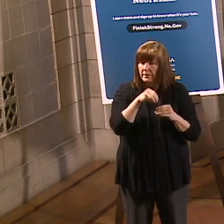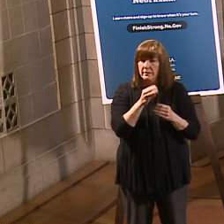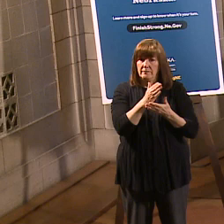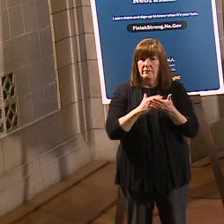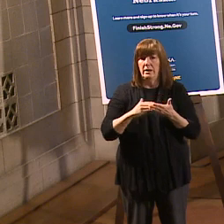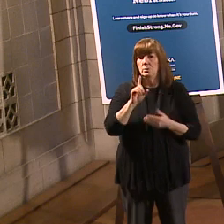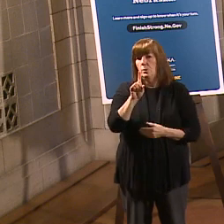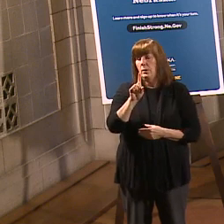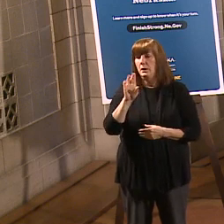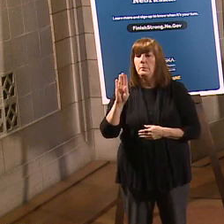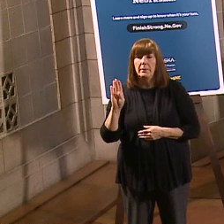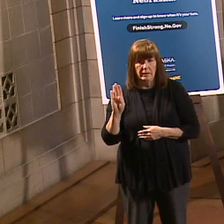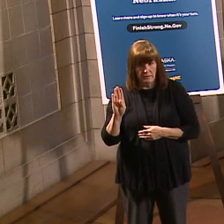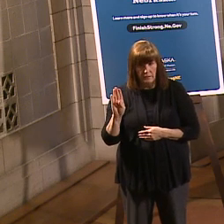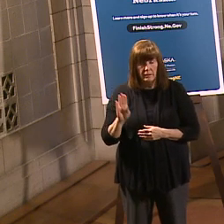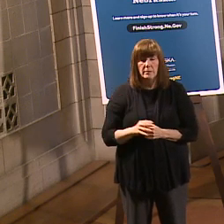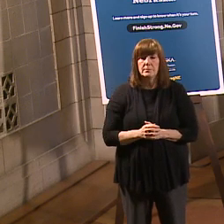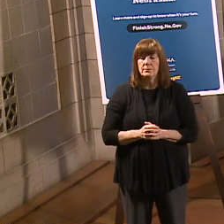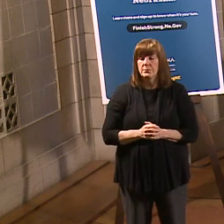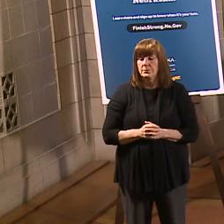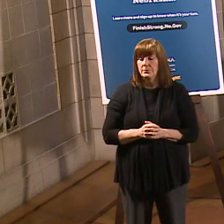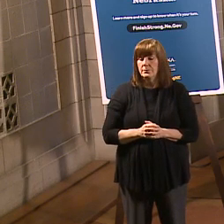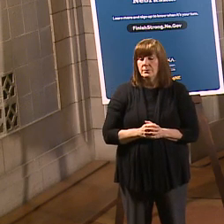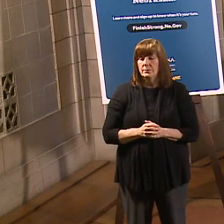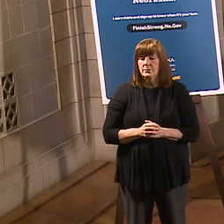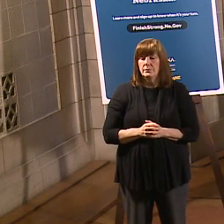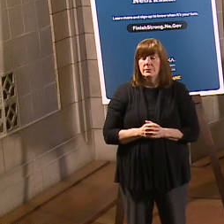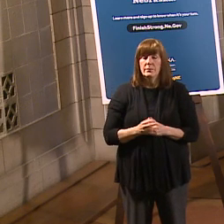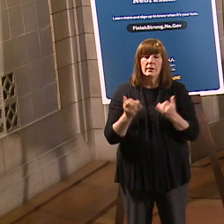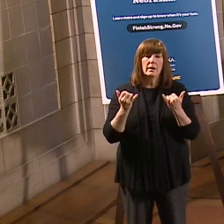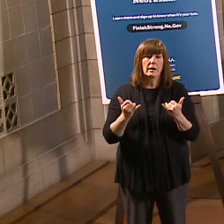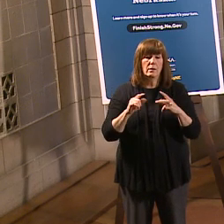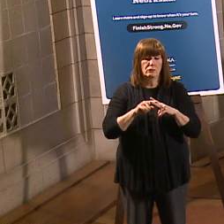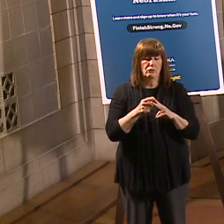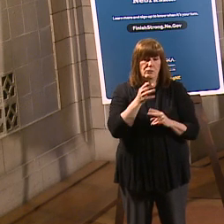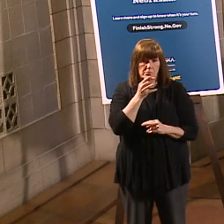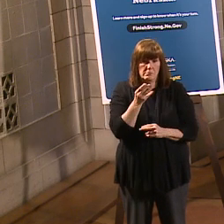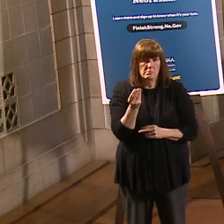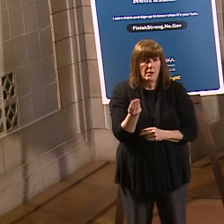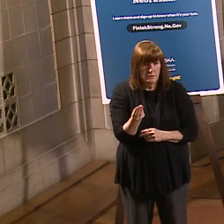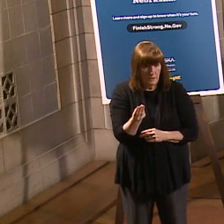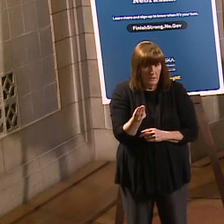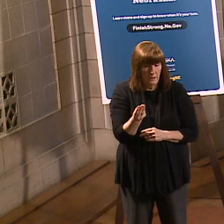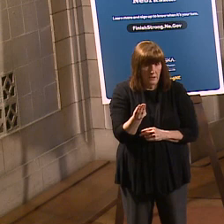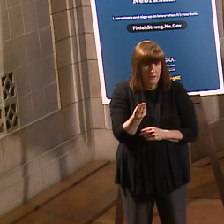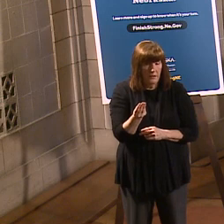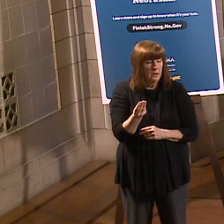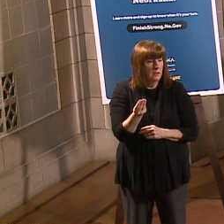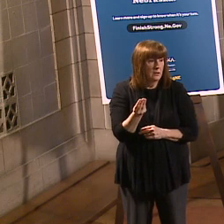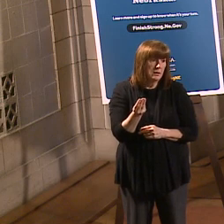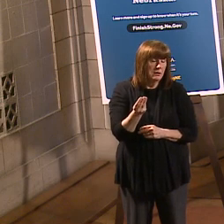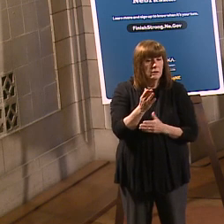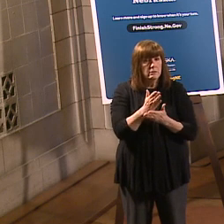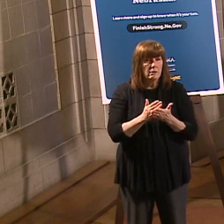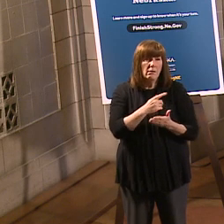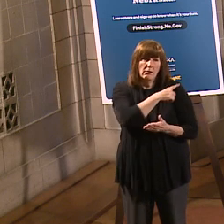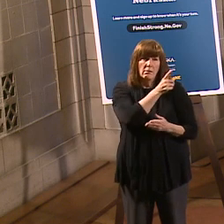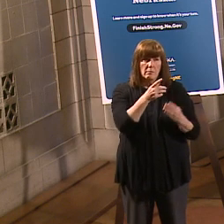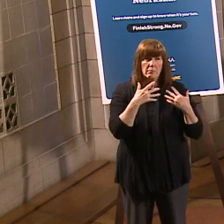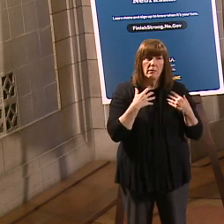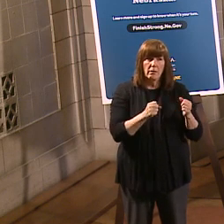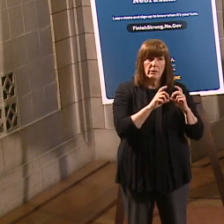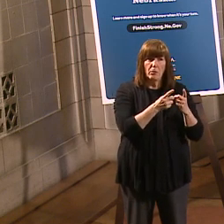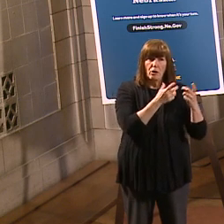1B. What we're going to be announcing is starting on Monday, and actually some of our health departments are already